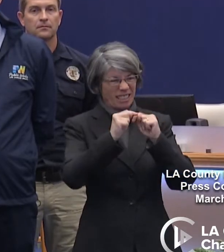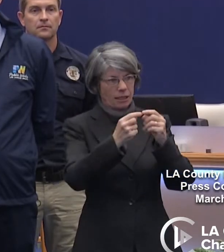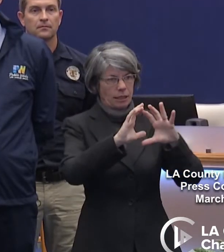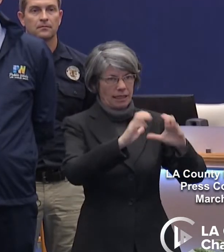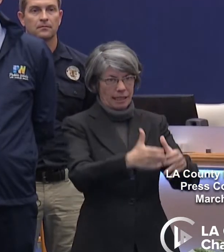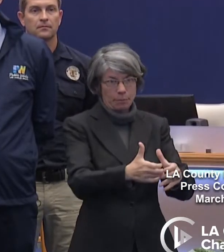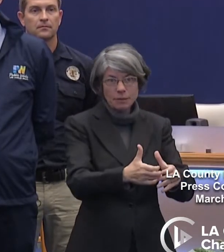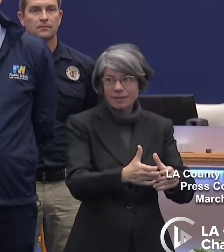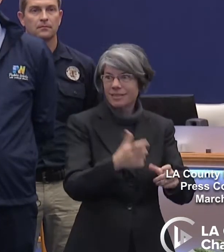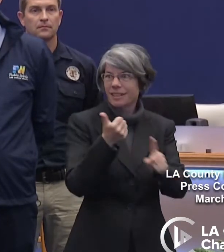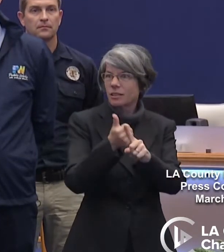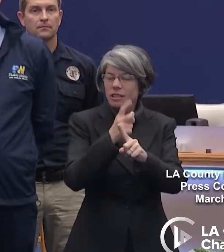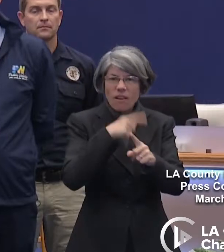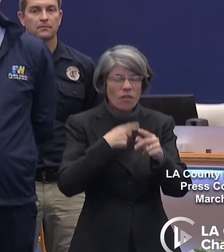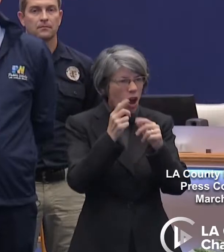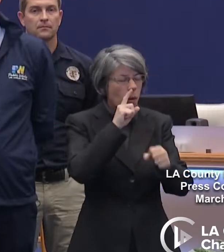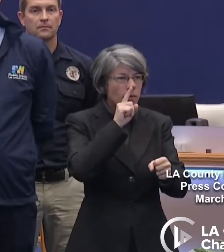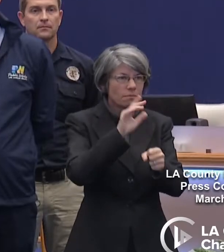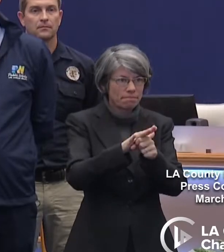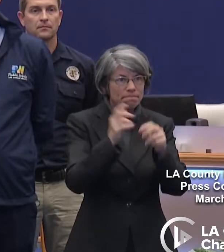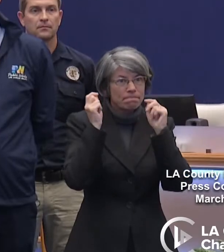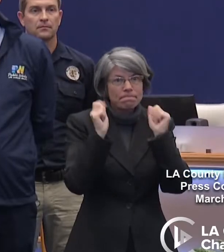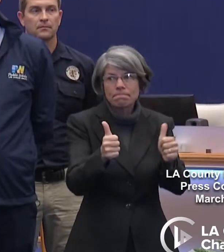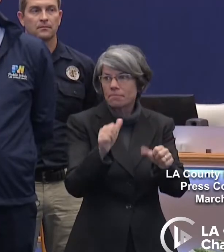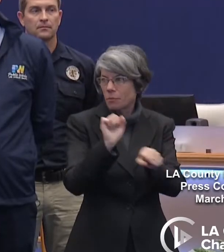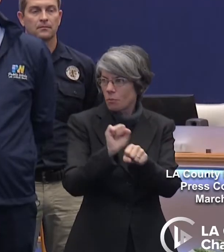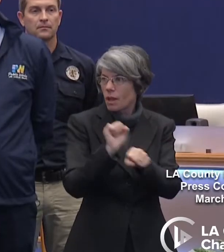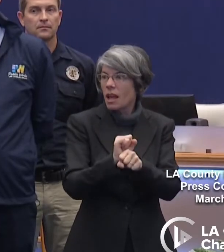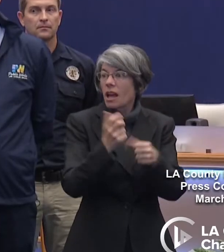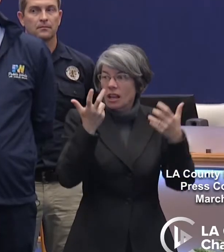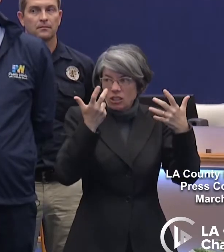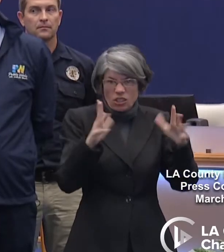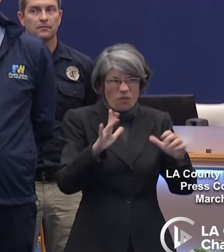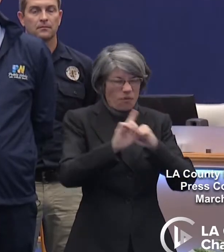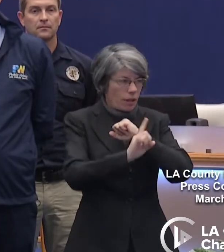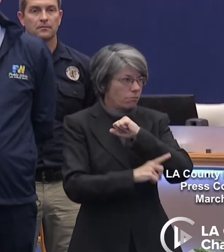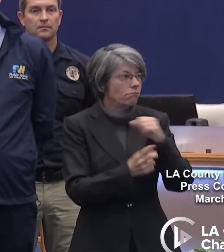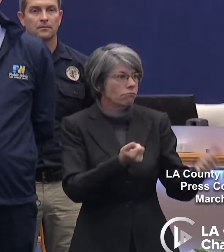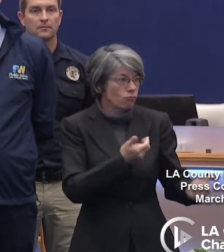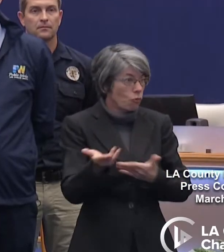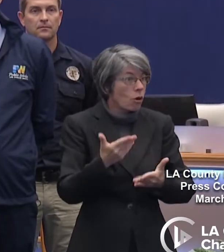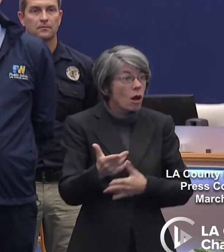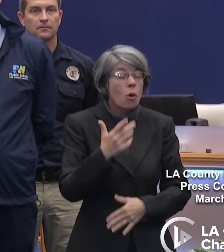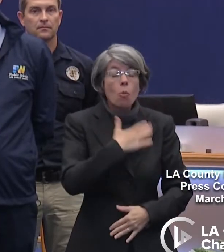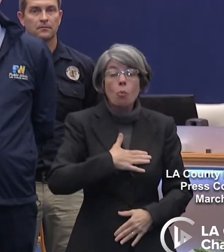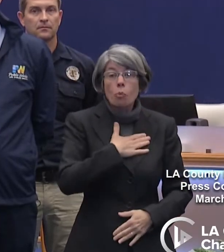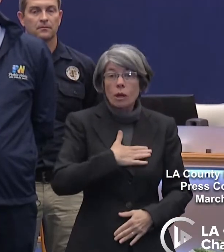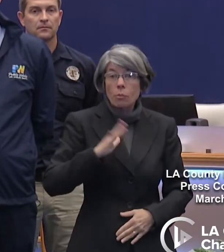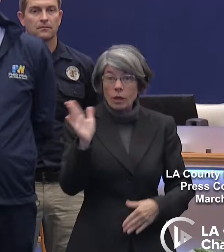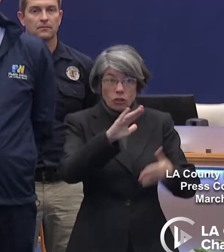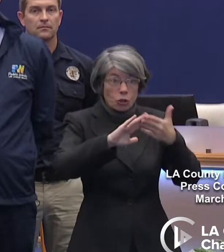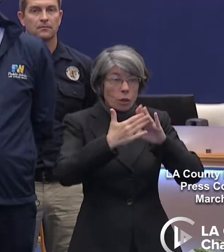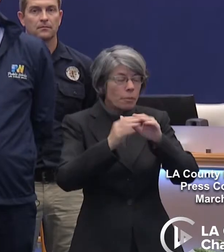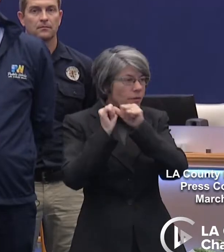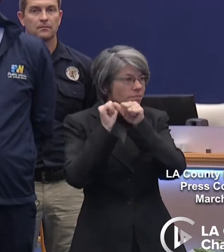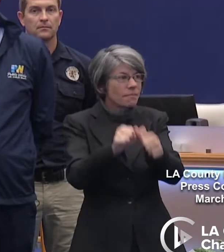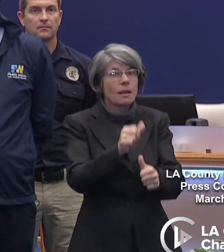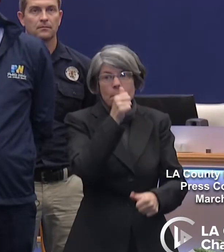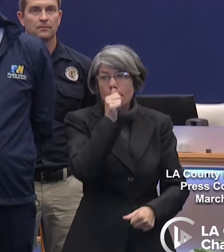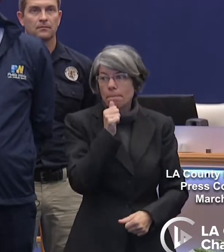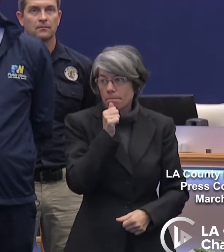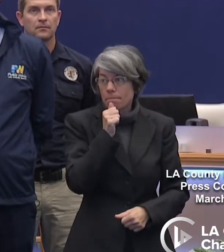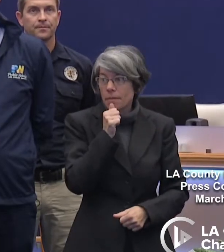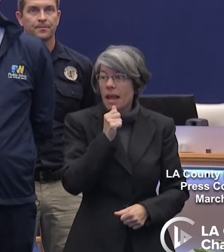remain committed to working quickly and safely to complete wildfire debris removal. We appreciate the community's continued